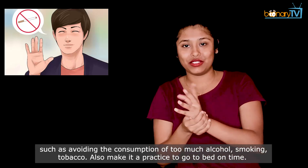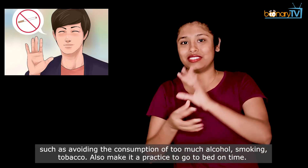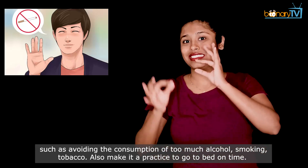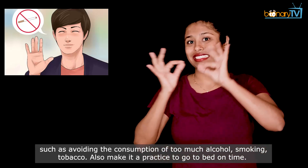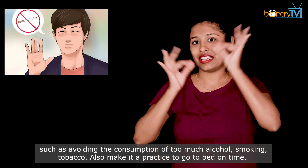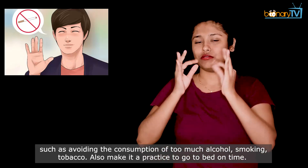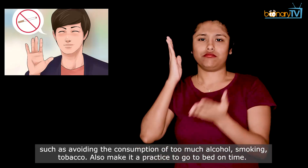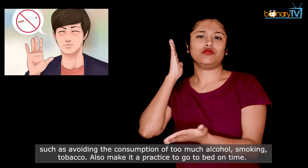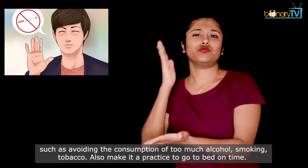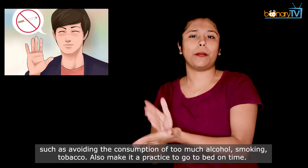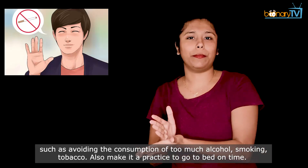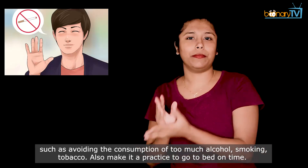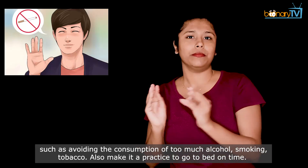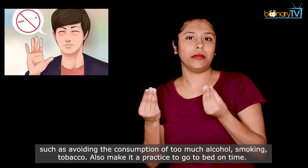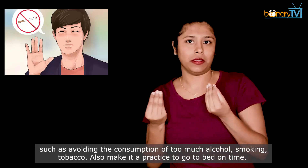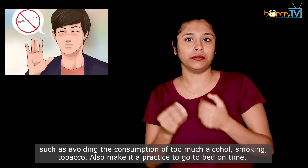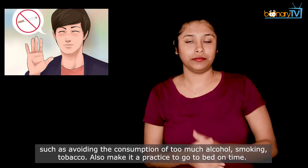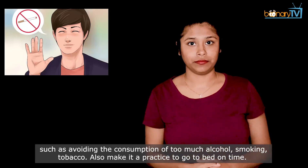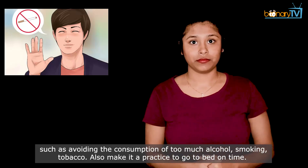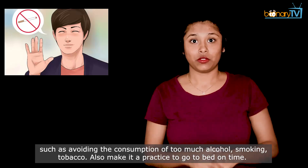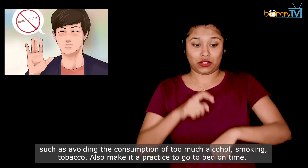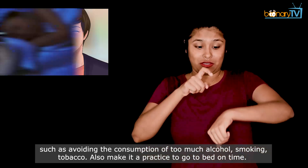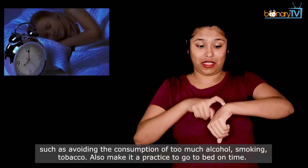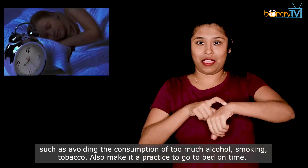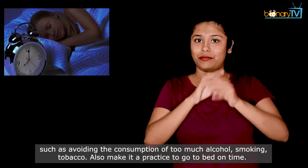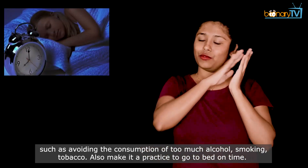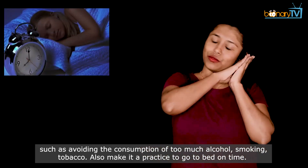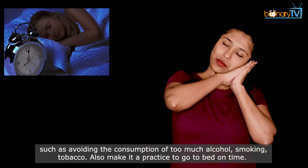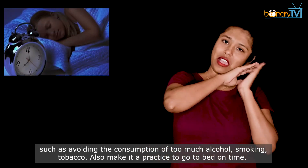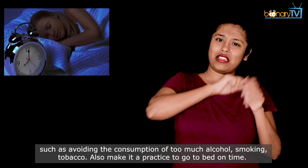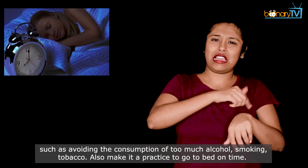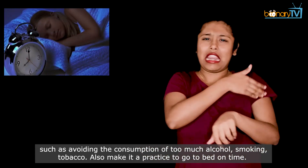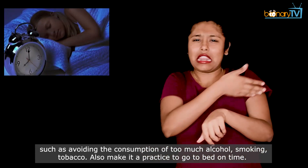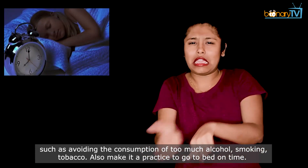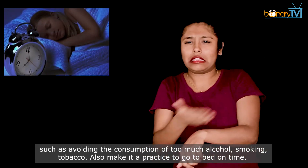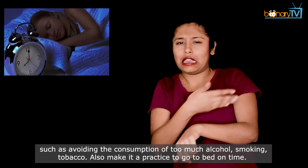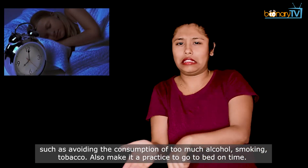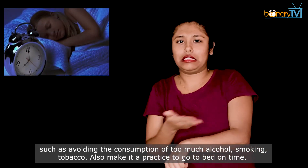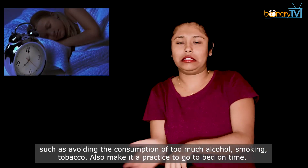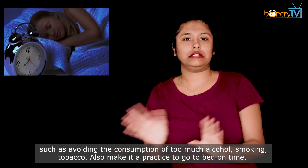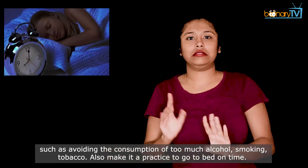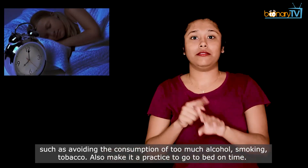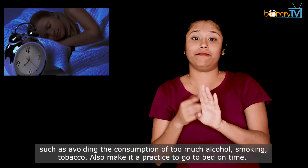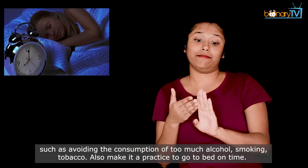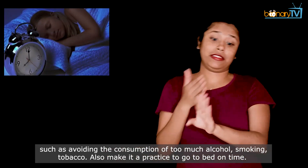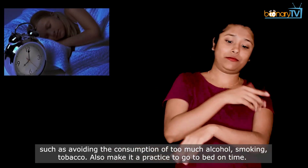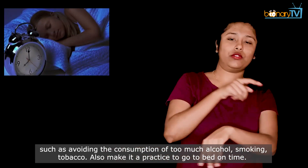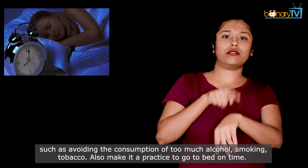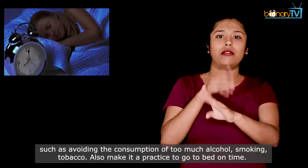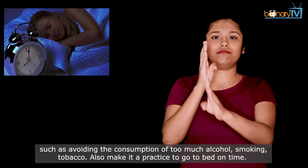tobacco. Also, make it a practice to go to bed on time.